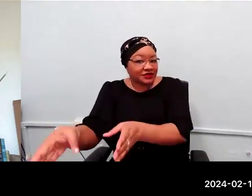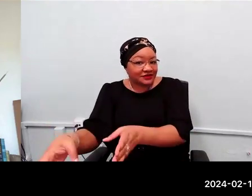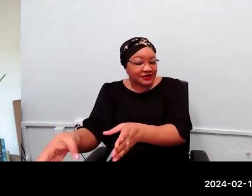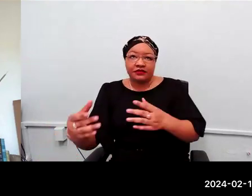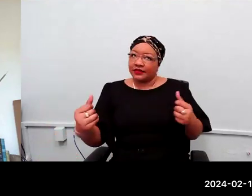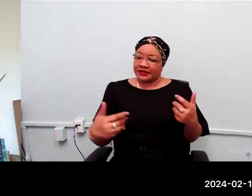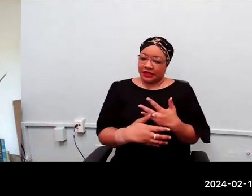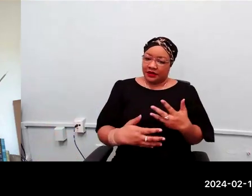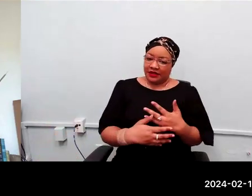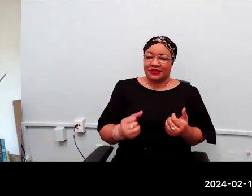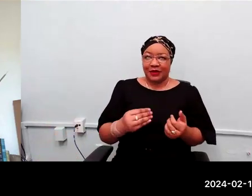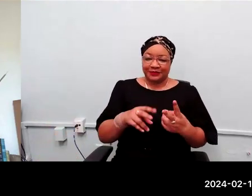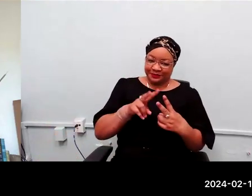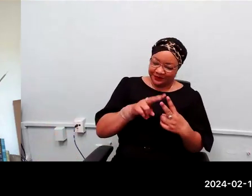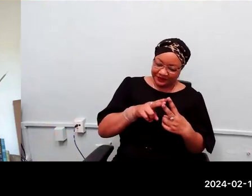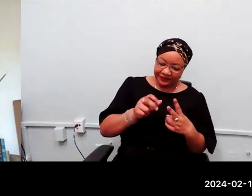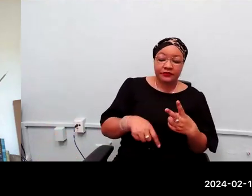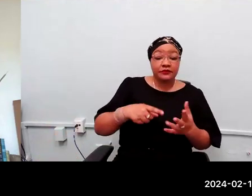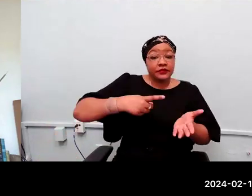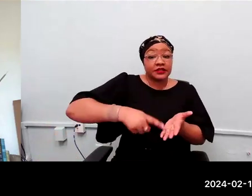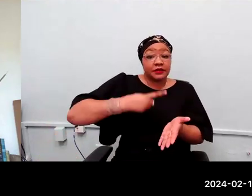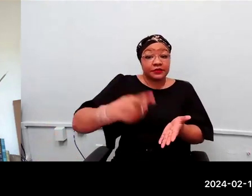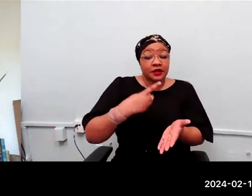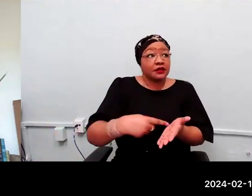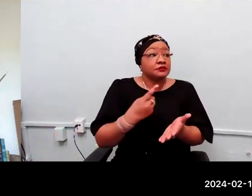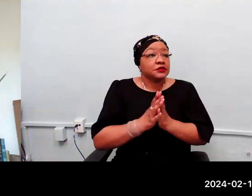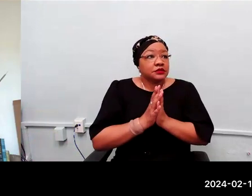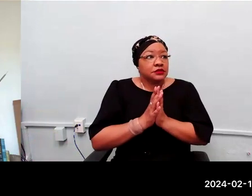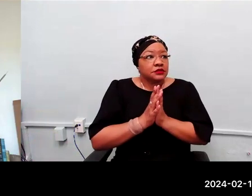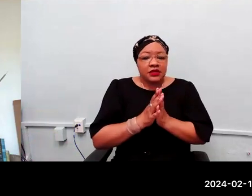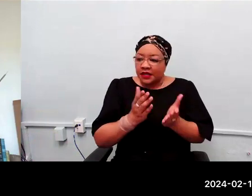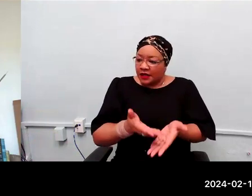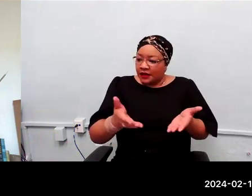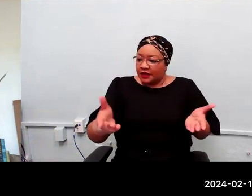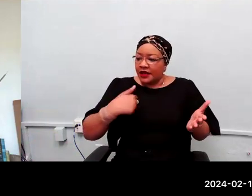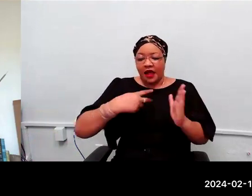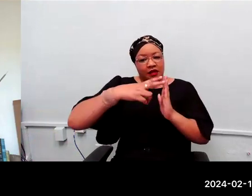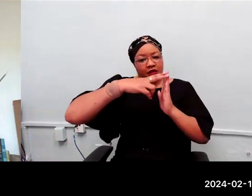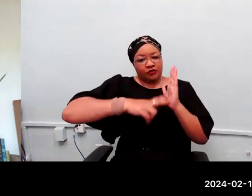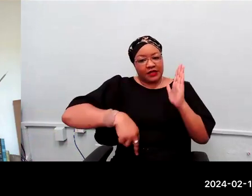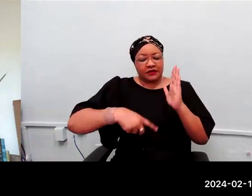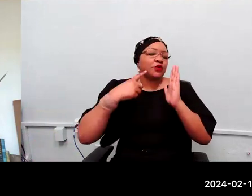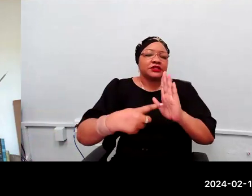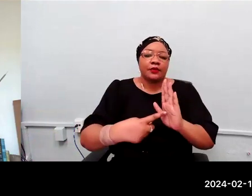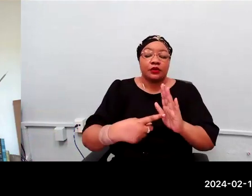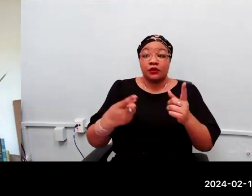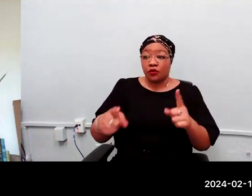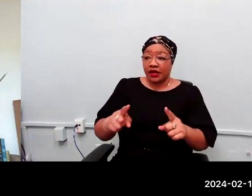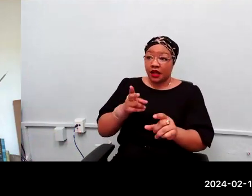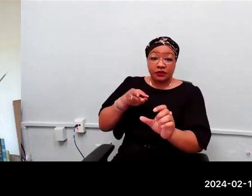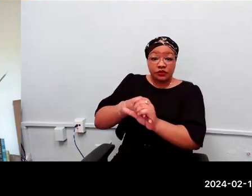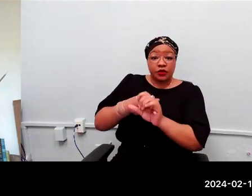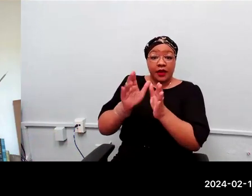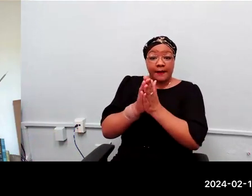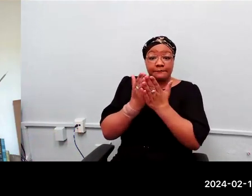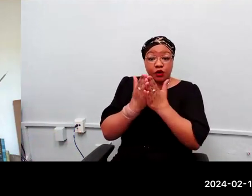a couple of things. One is like sometimes the pieces that I read from, like when I went on book tour with Like a